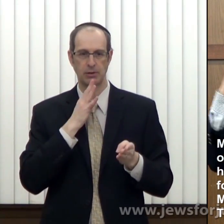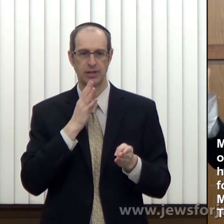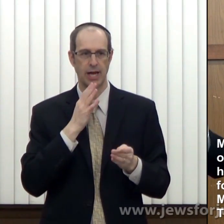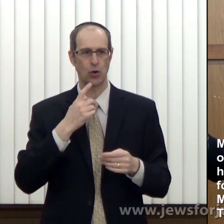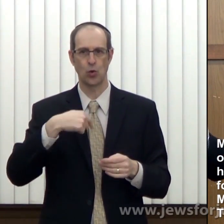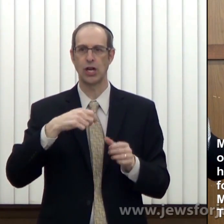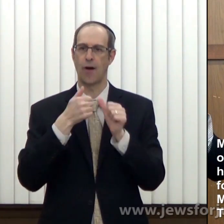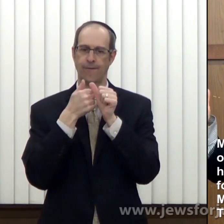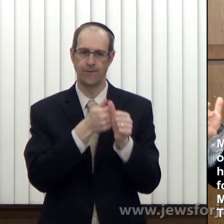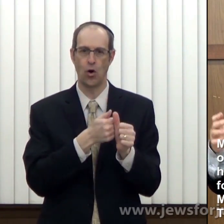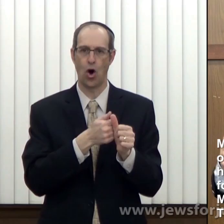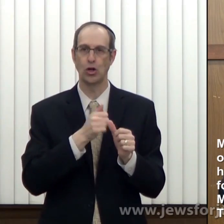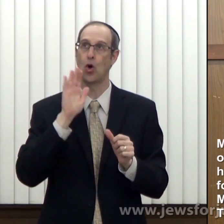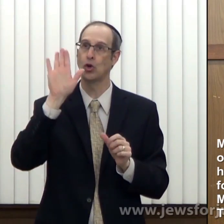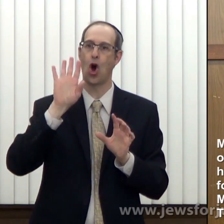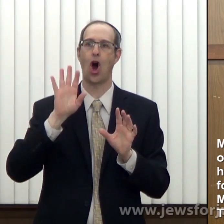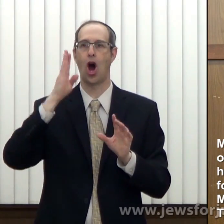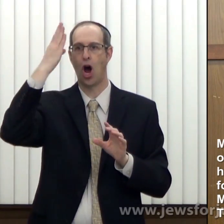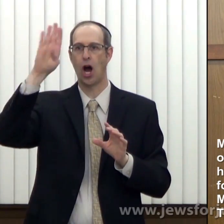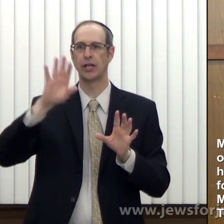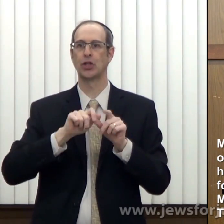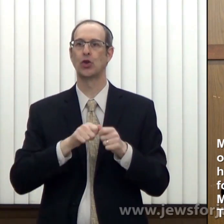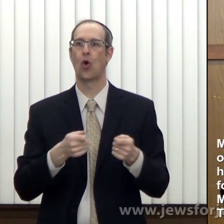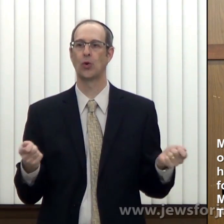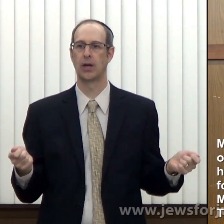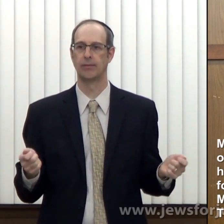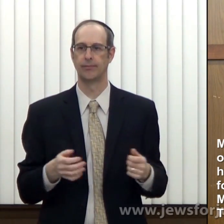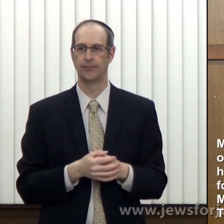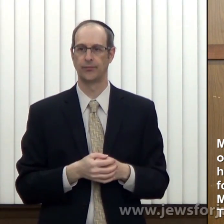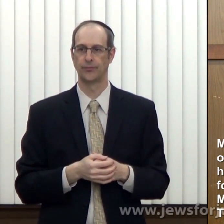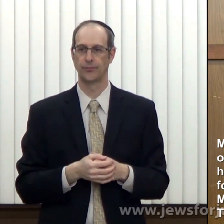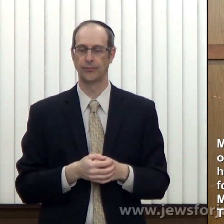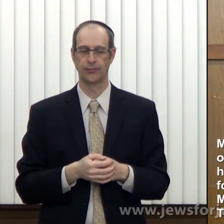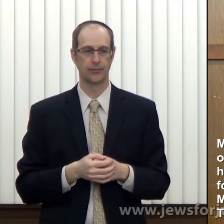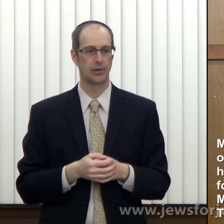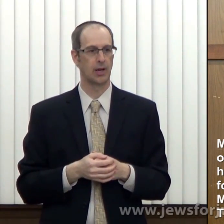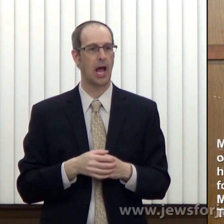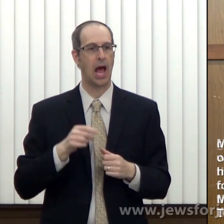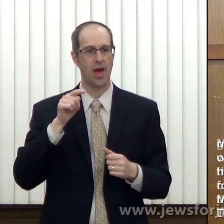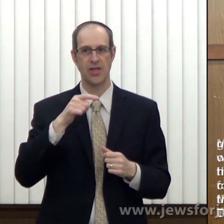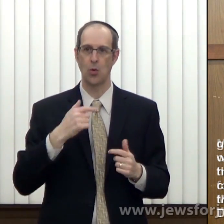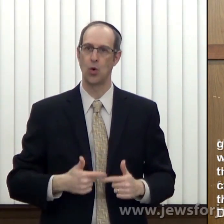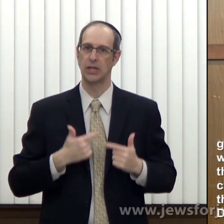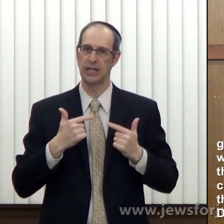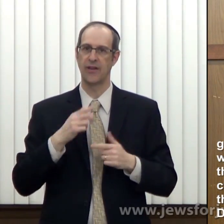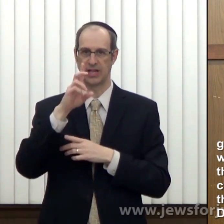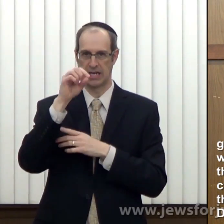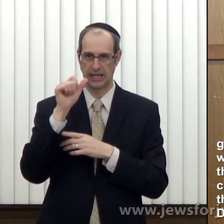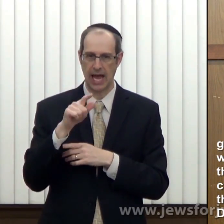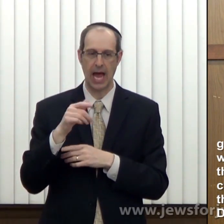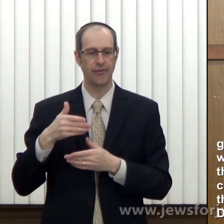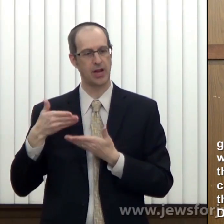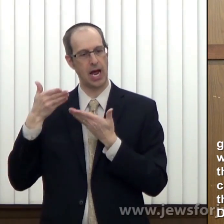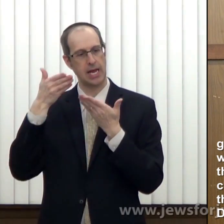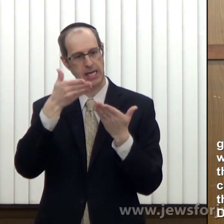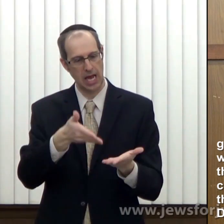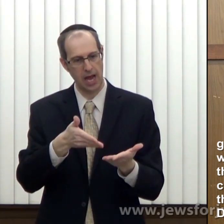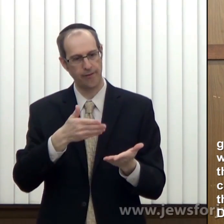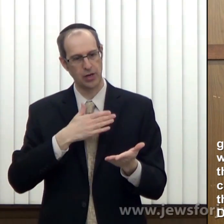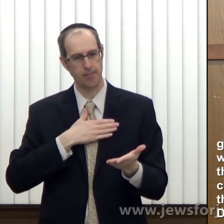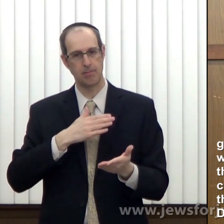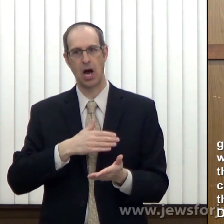to follow God's Torah. And then it says they will live in the land that I gave to my servant